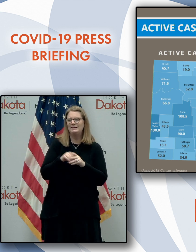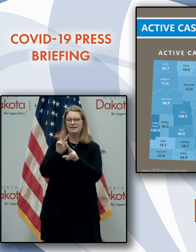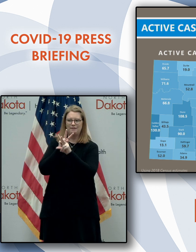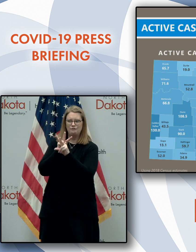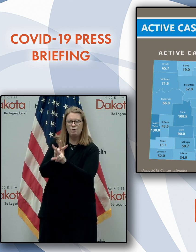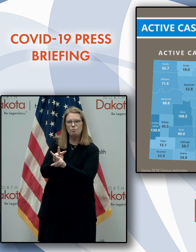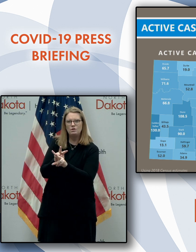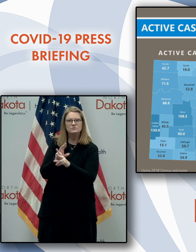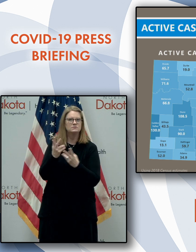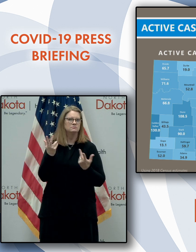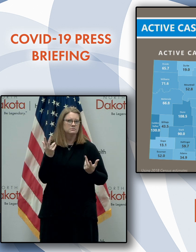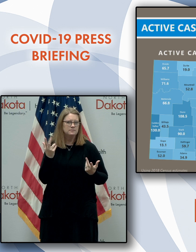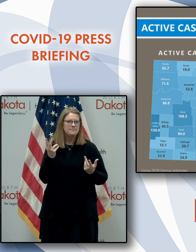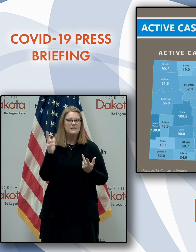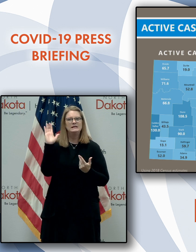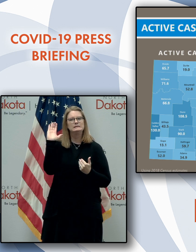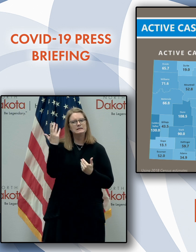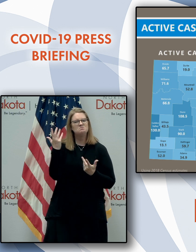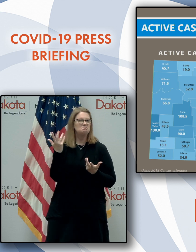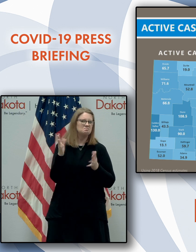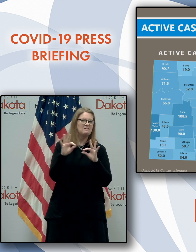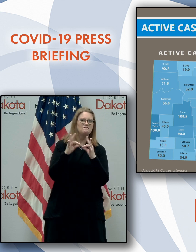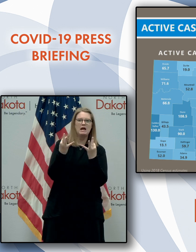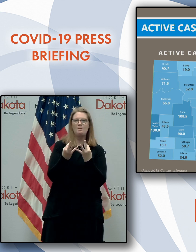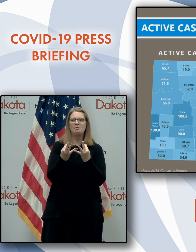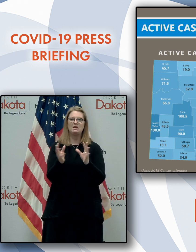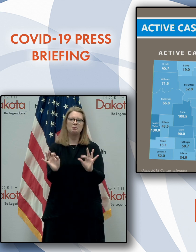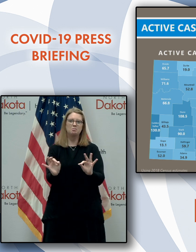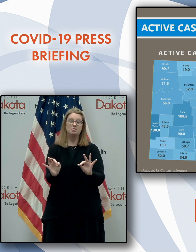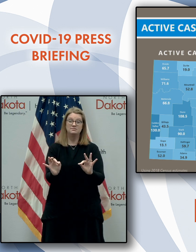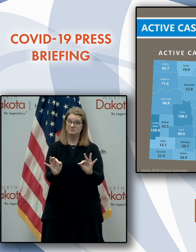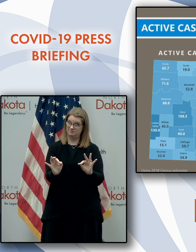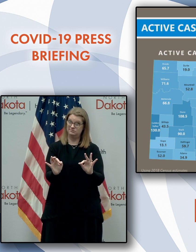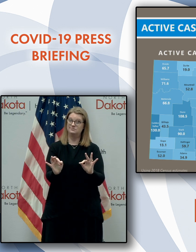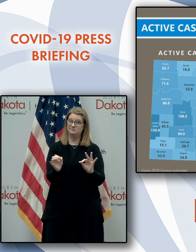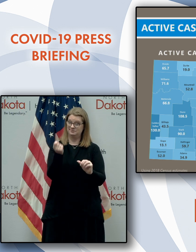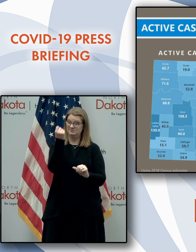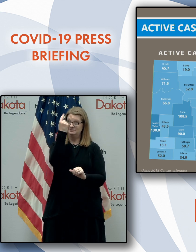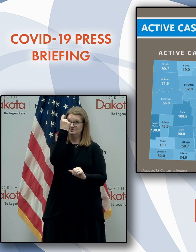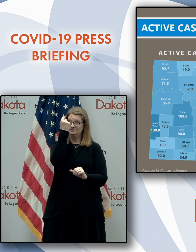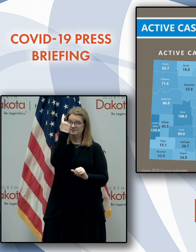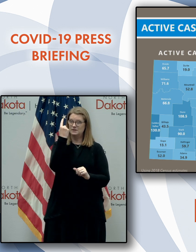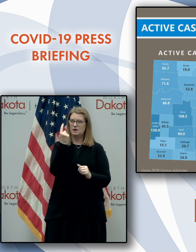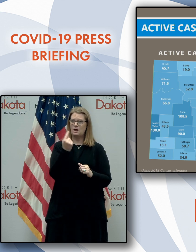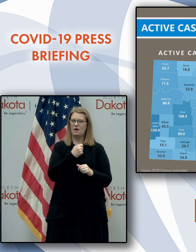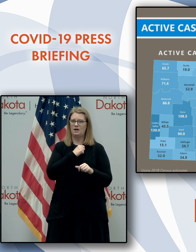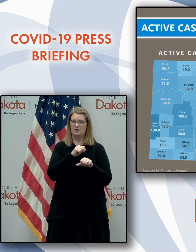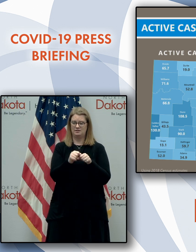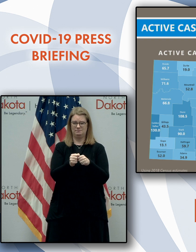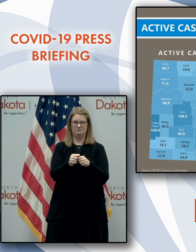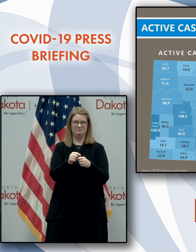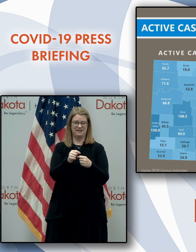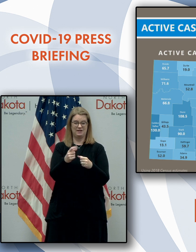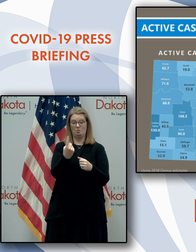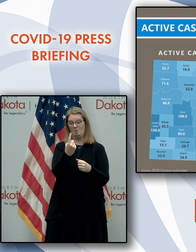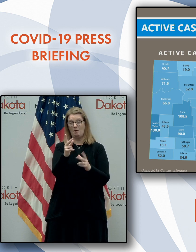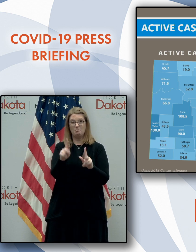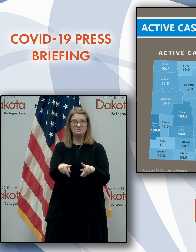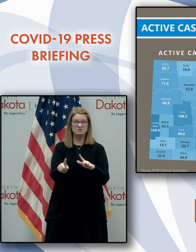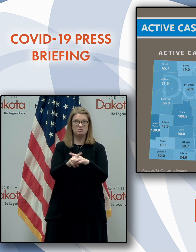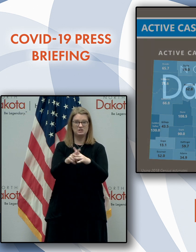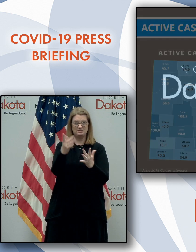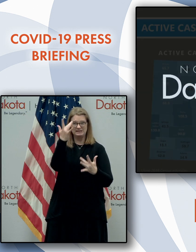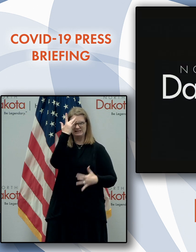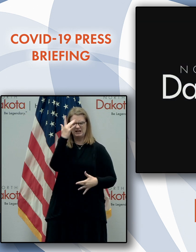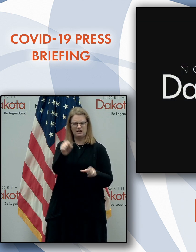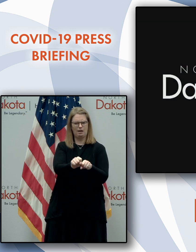that seem to be about family and seem innocent are places where we've had rapid case spreading at those kinds